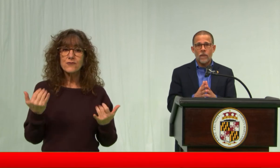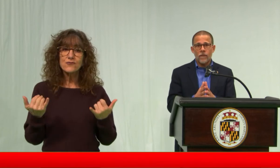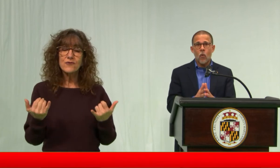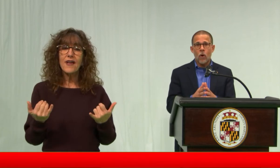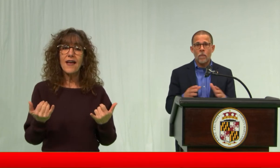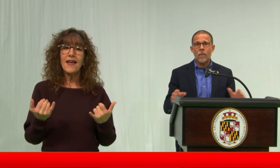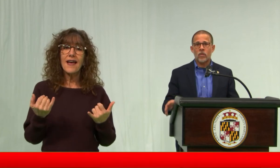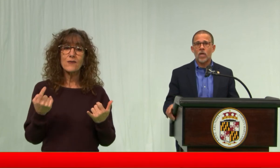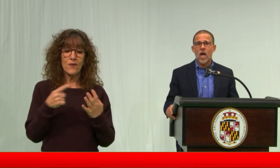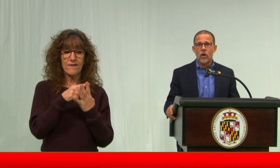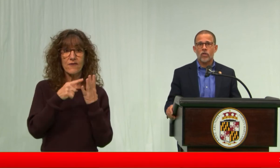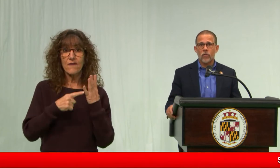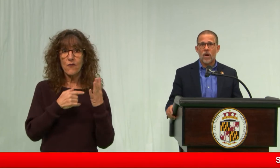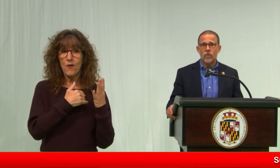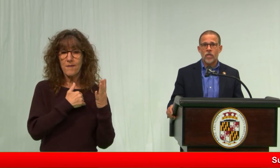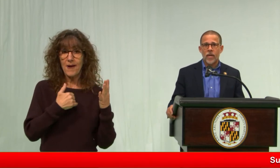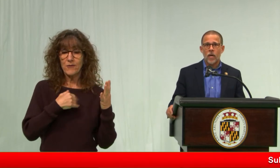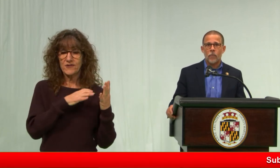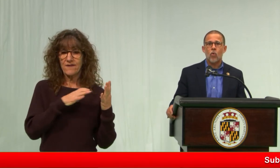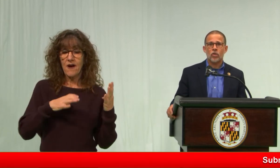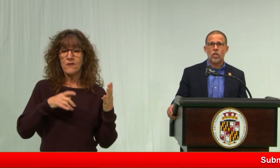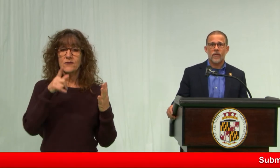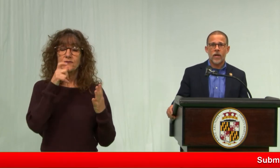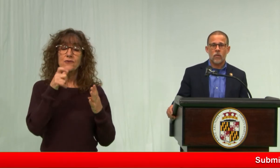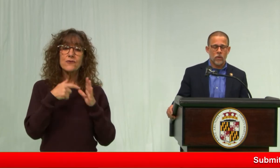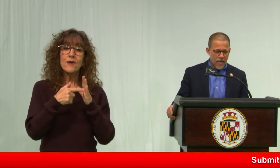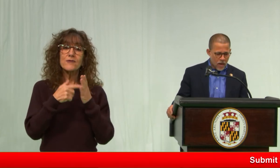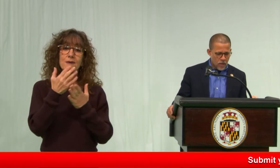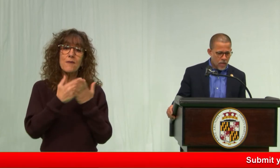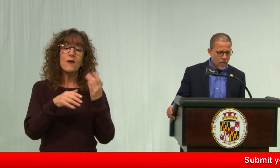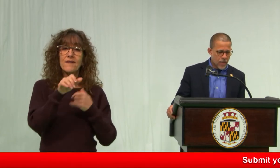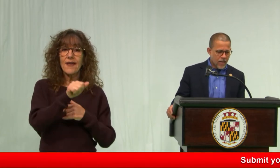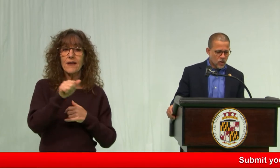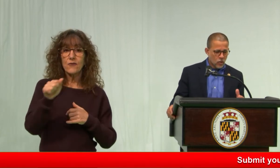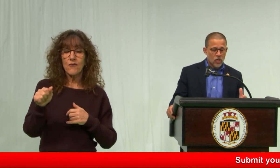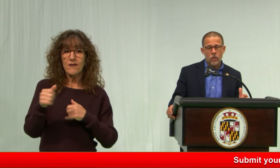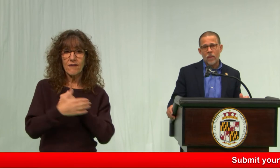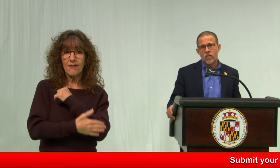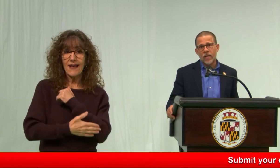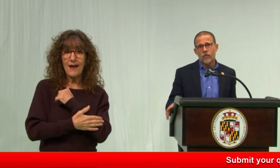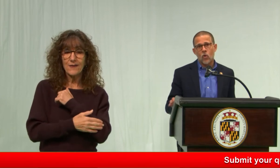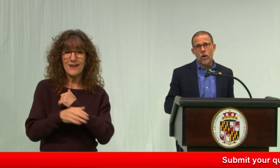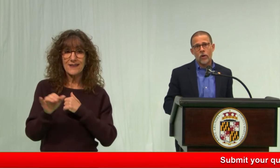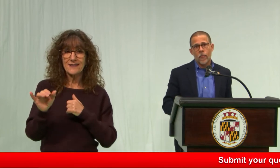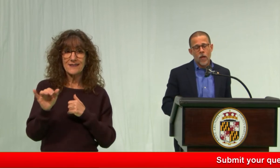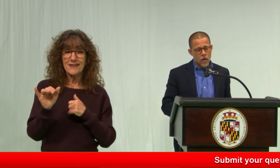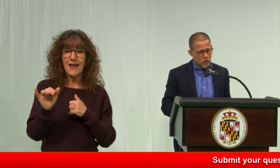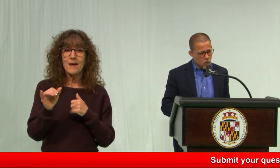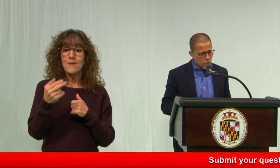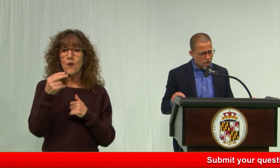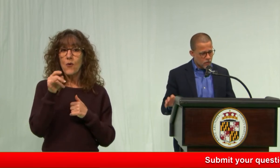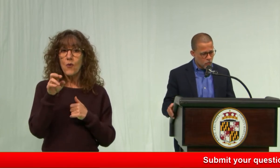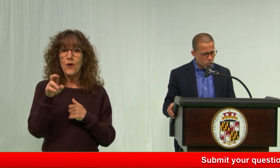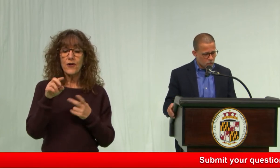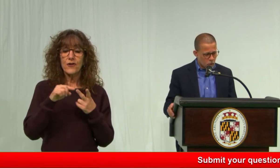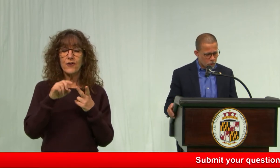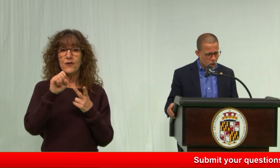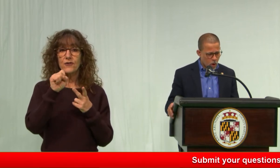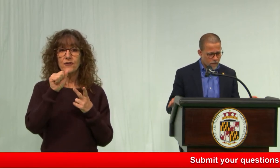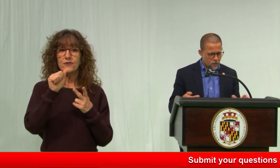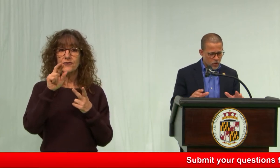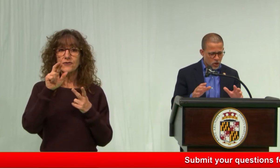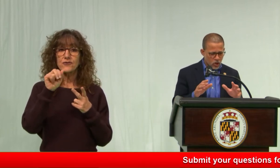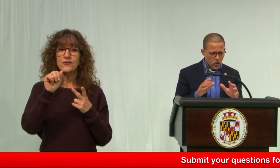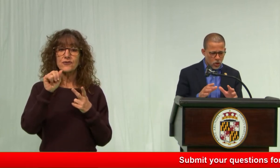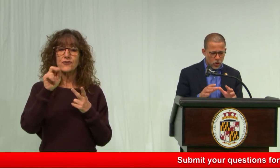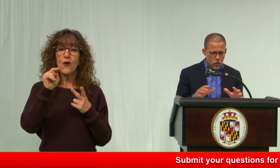the four members of Congress that represent a portion of Anne Arundel County, as do Representatives Hoyer, Sarbanes, and Ruppersberger. And I